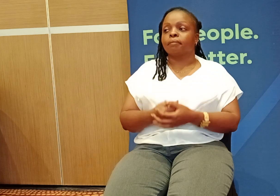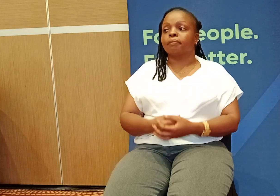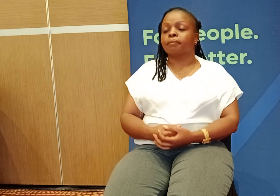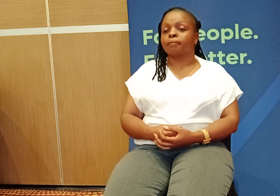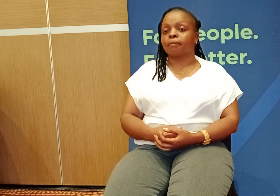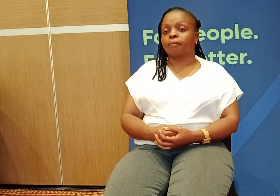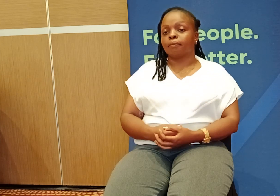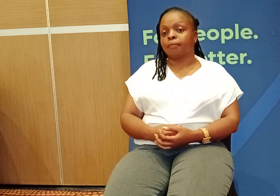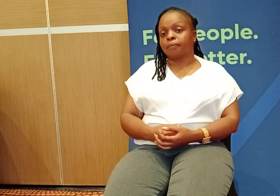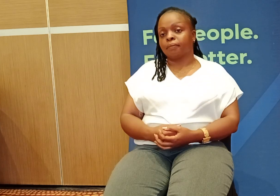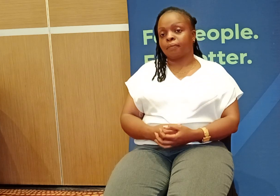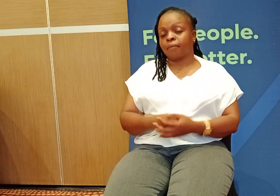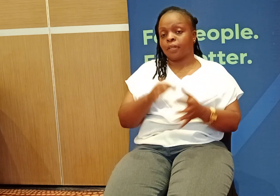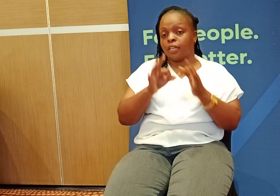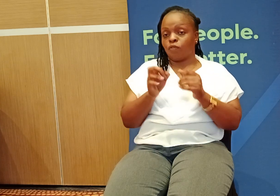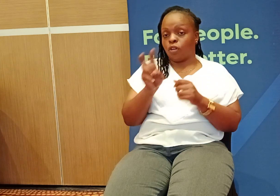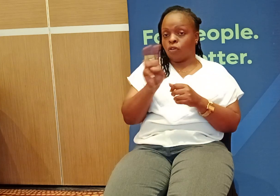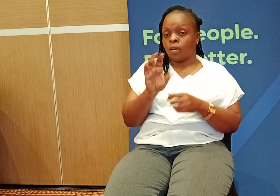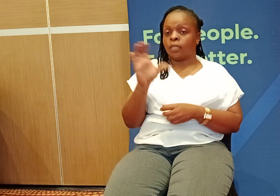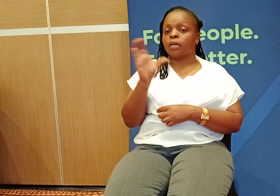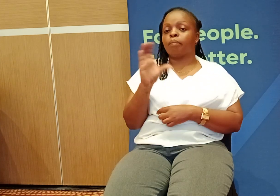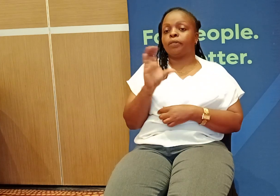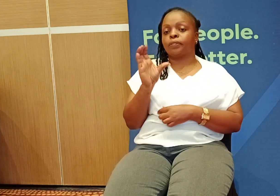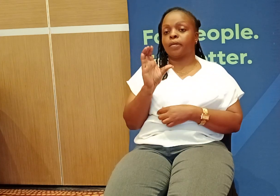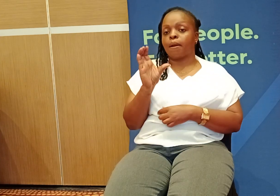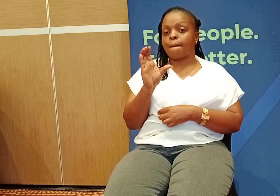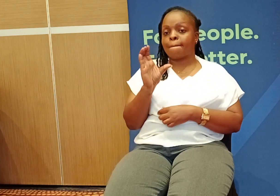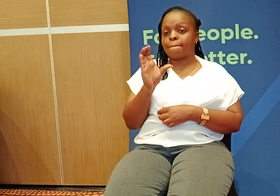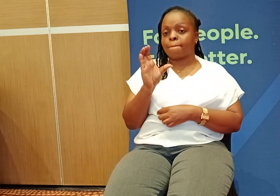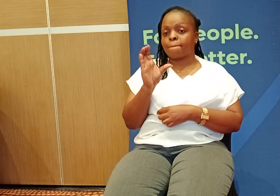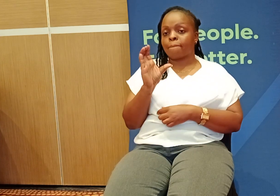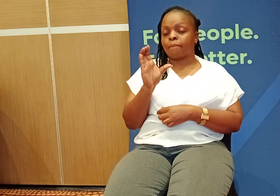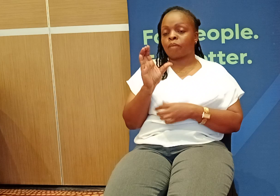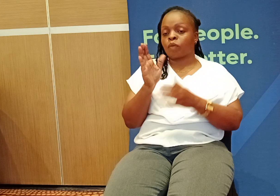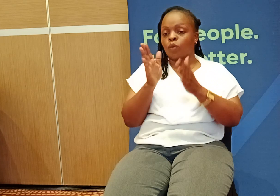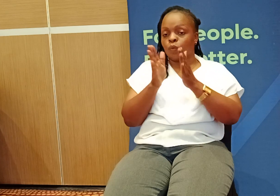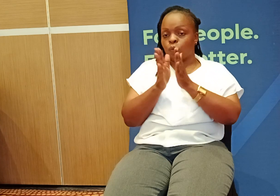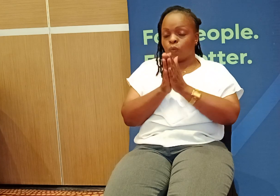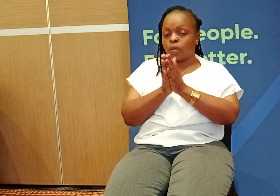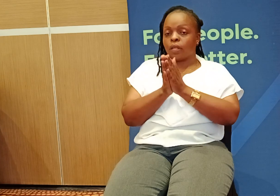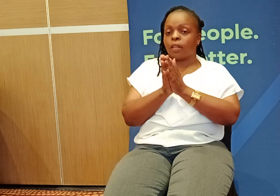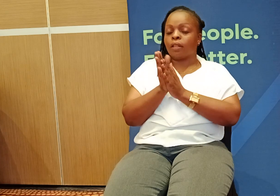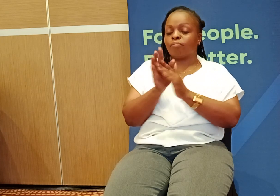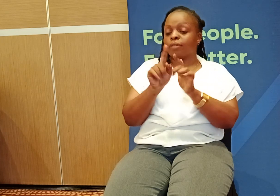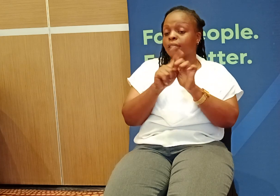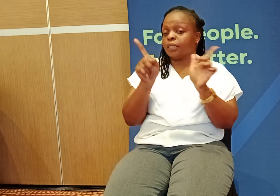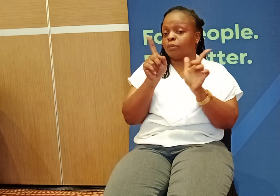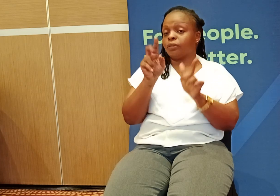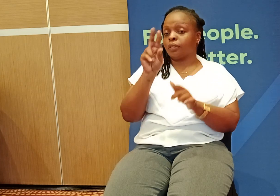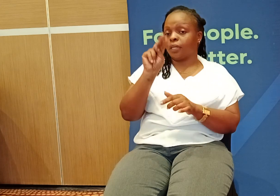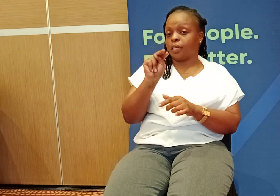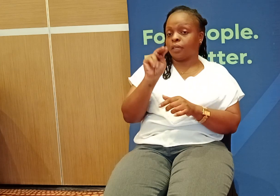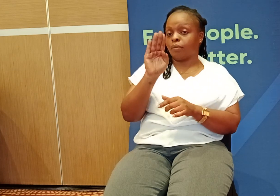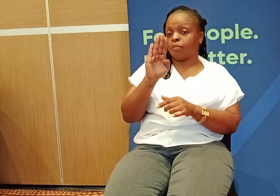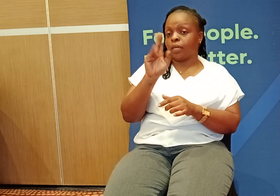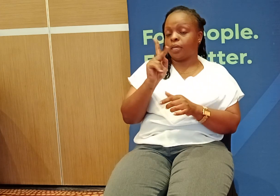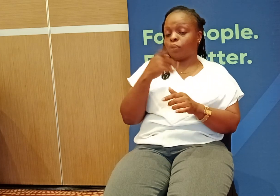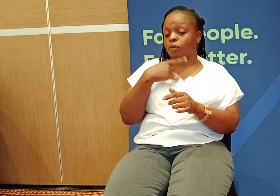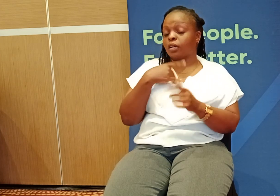Looking at capital, with the exception of NBK, and I think NBK has been talked about a lot today, so I will not get into